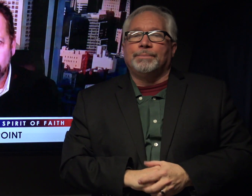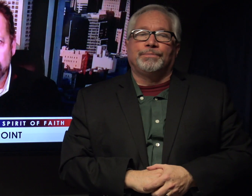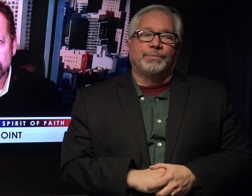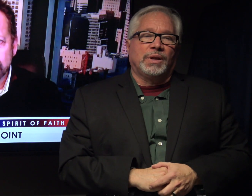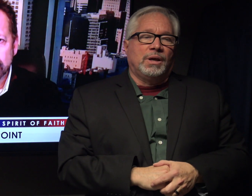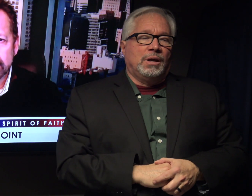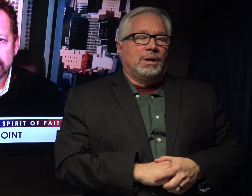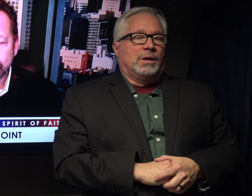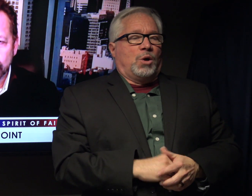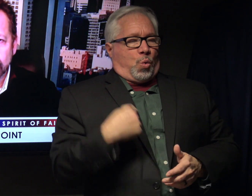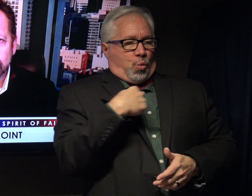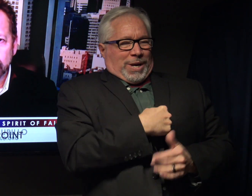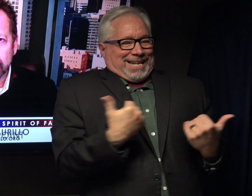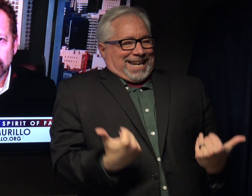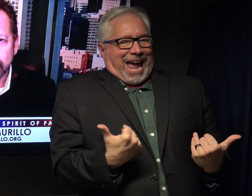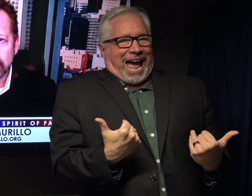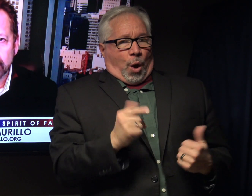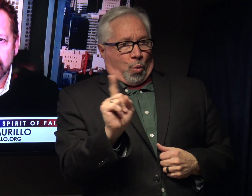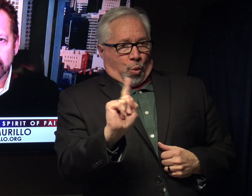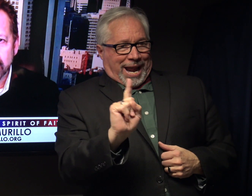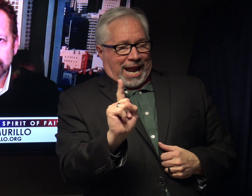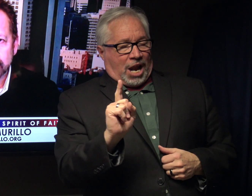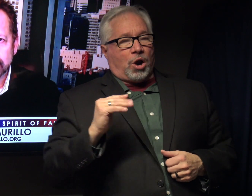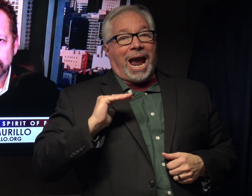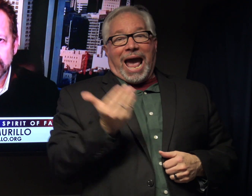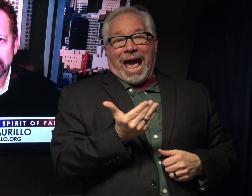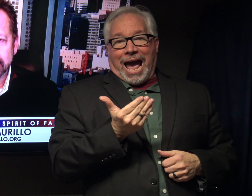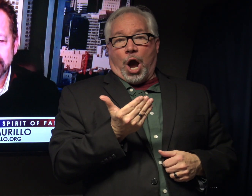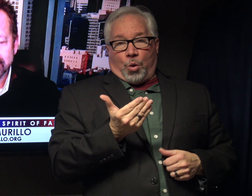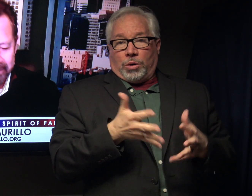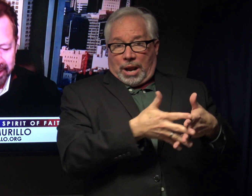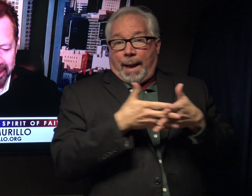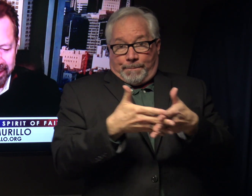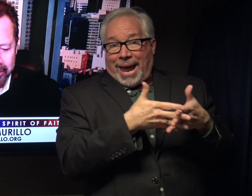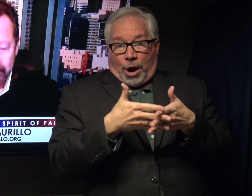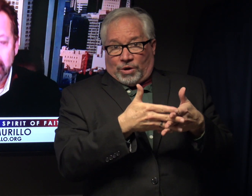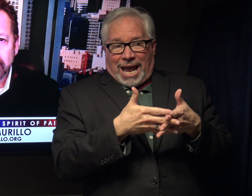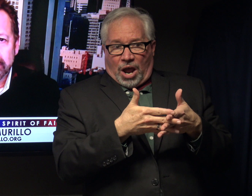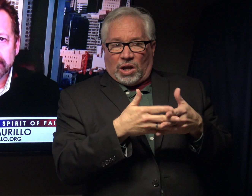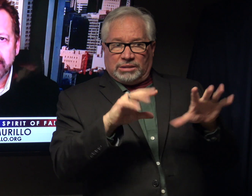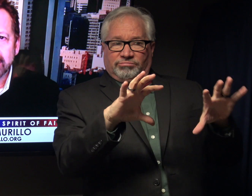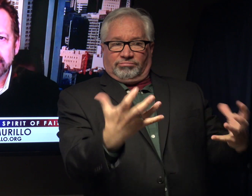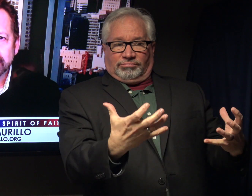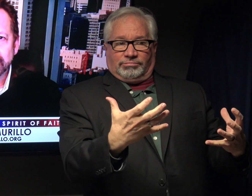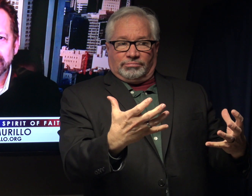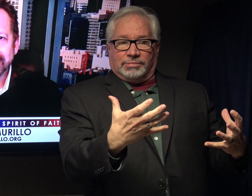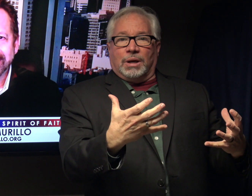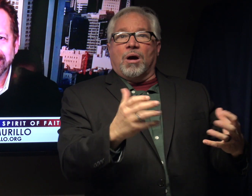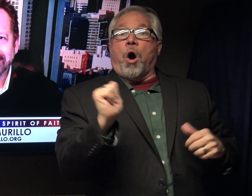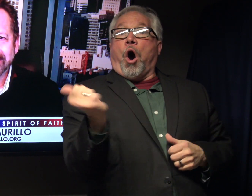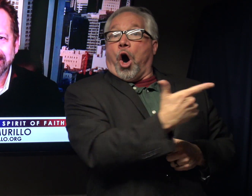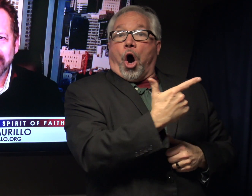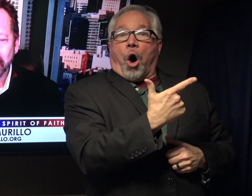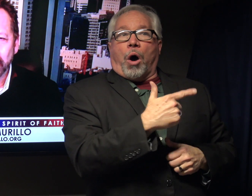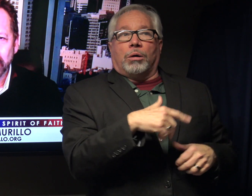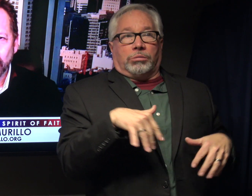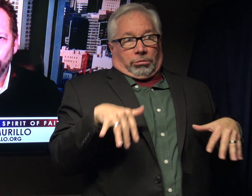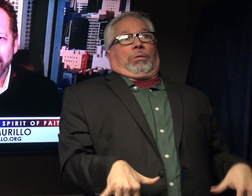right now is we're at a point where our nation has been summarily silenced. We are